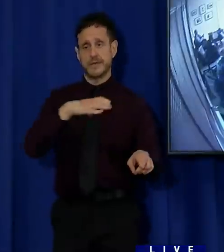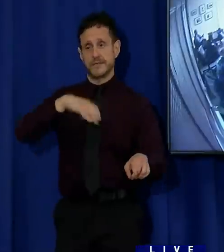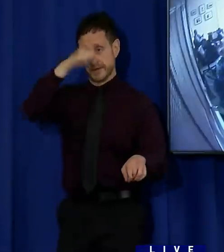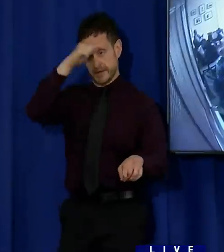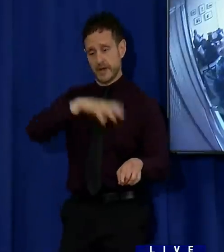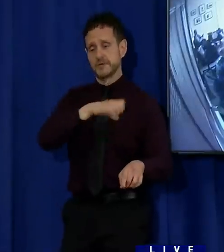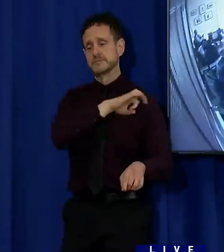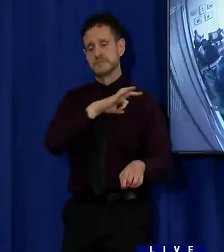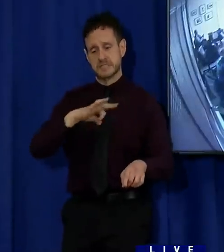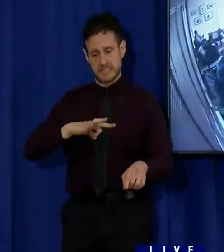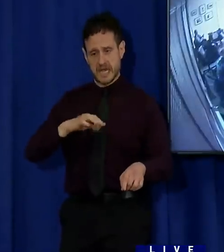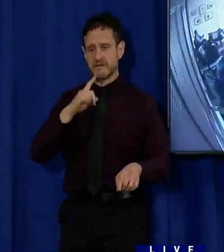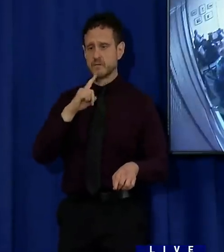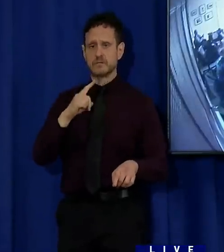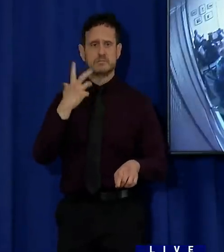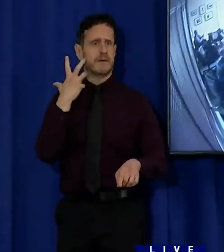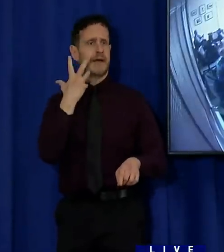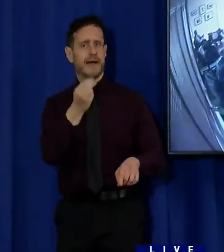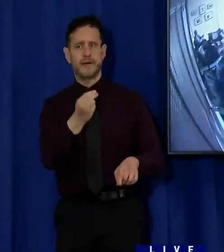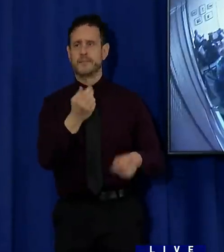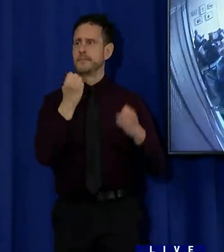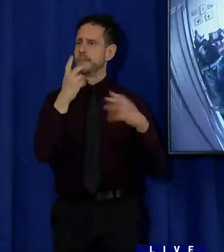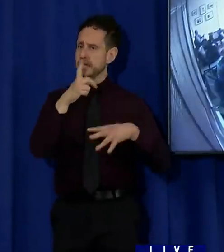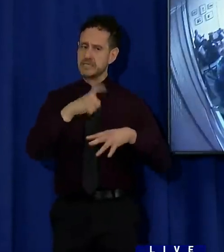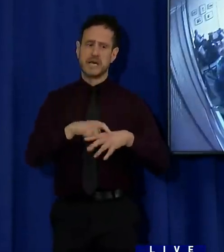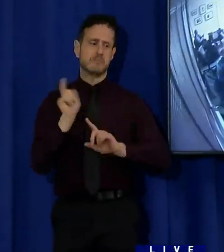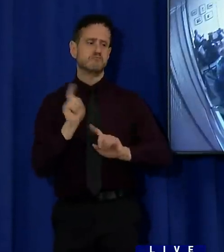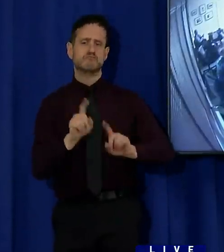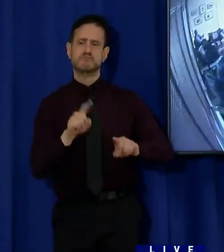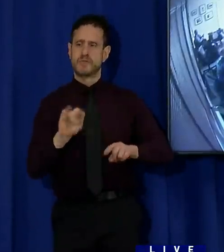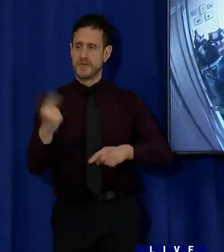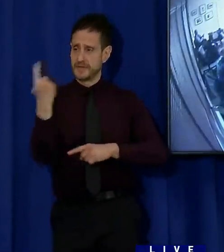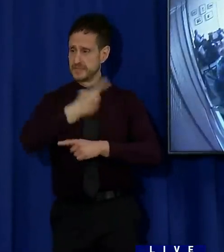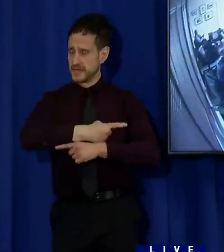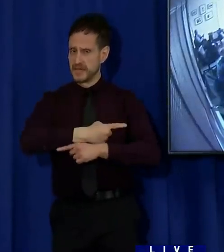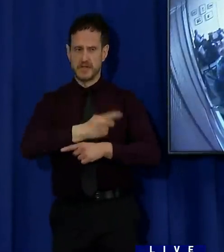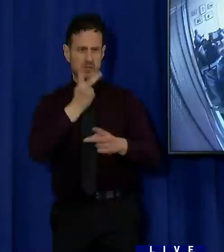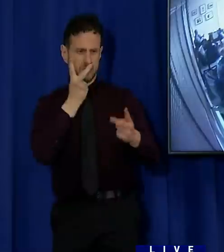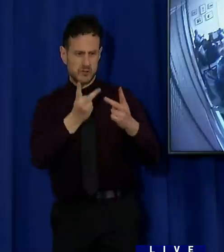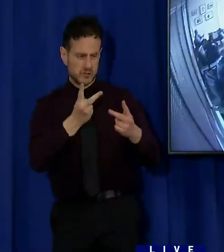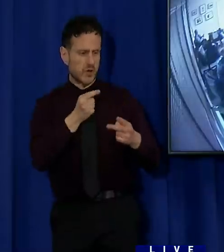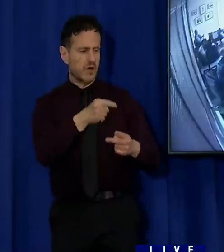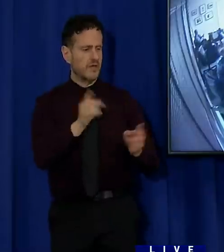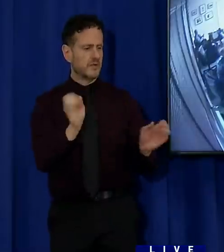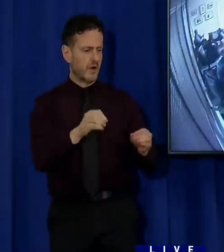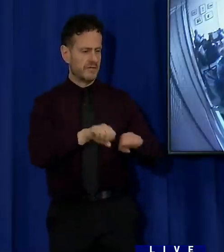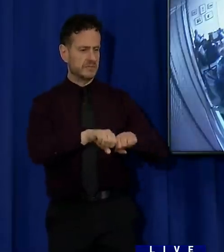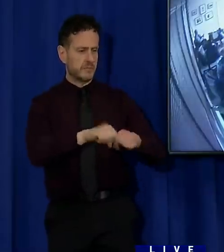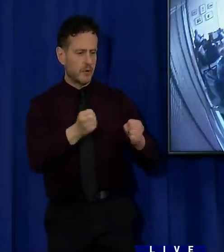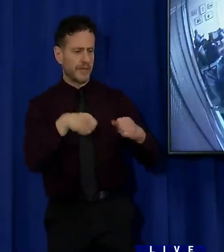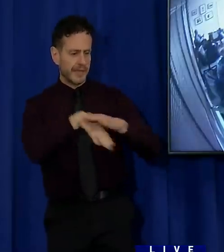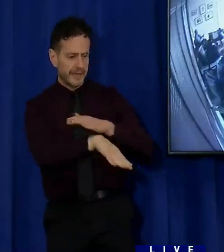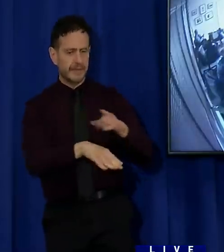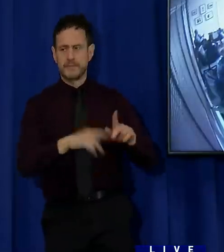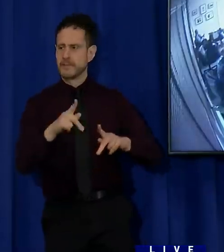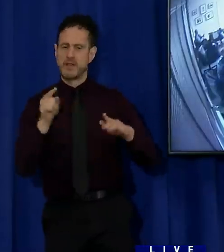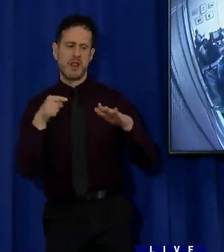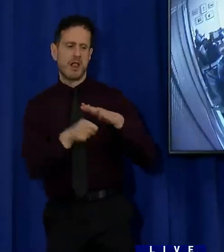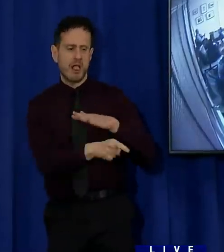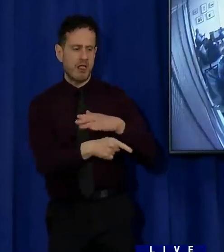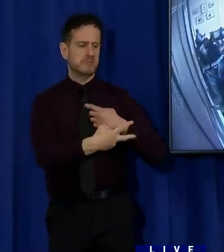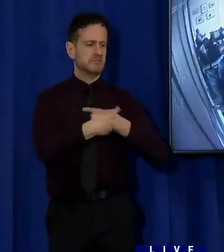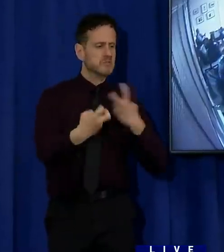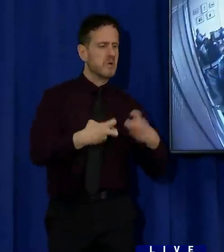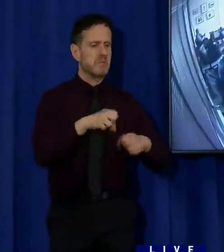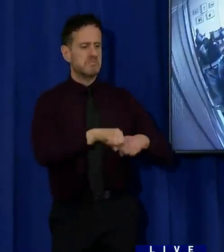had dutifully been out there at multiple times that day, saw that it was broken up, broken into, but of